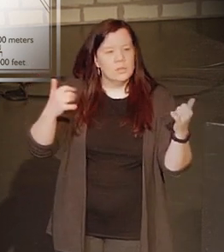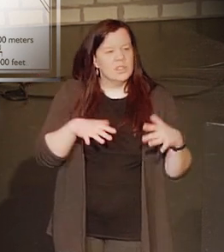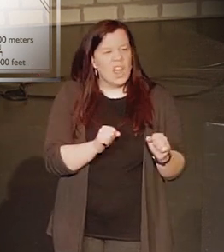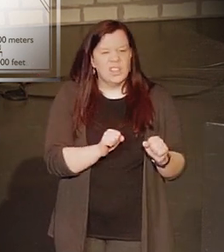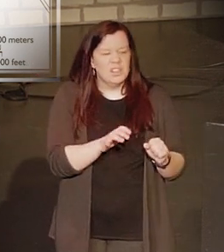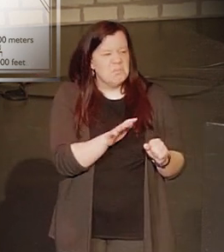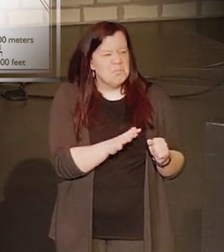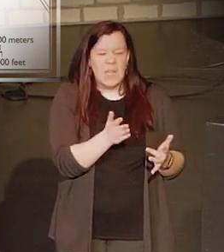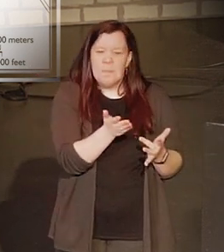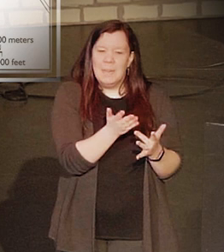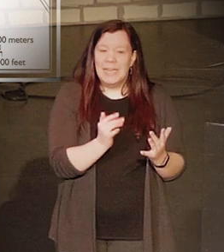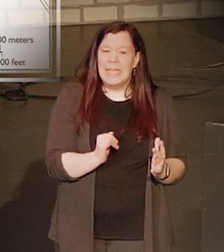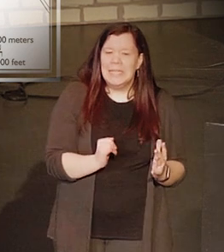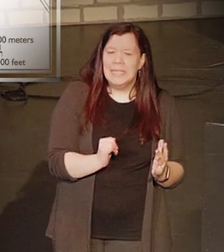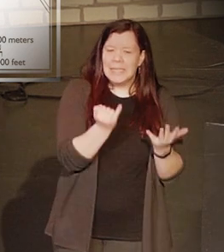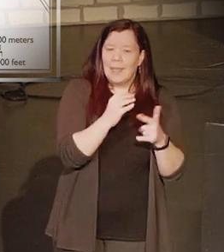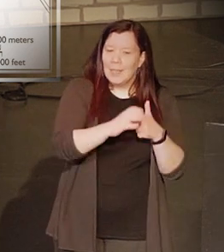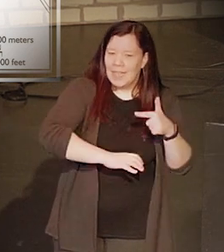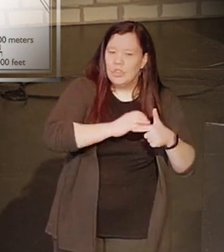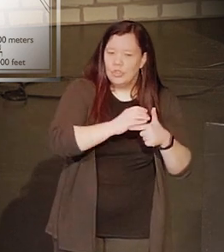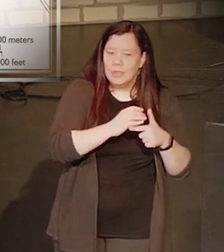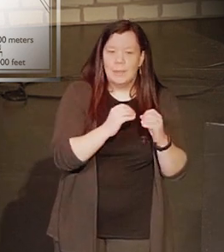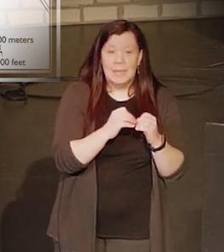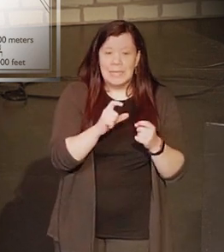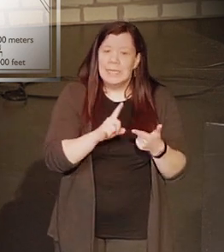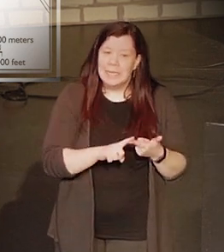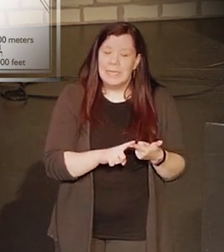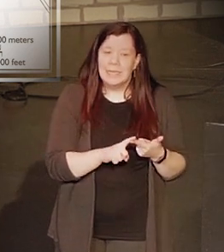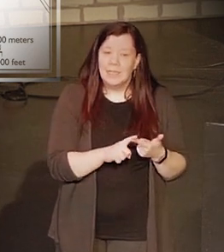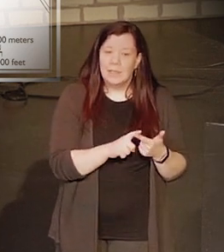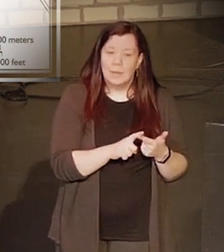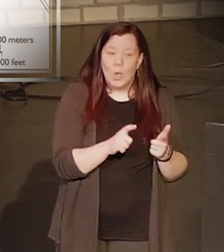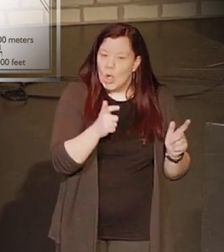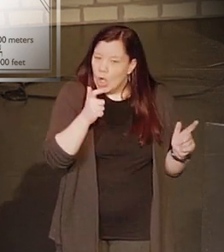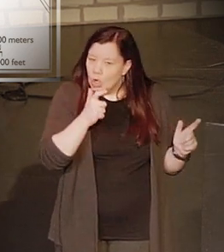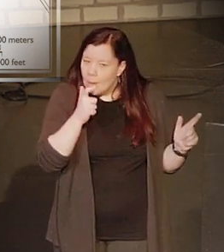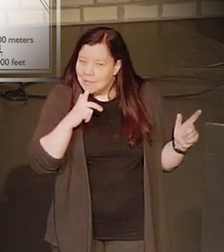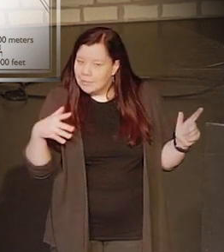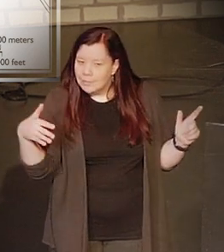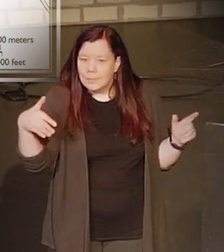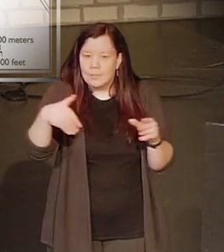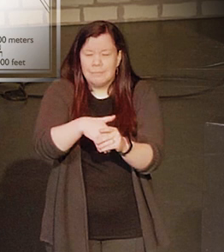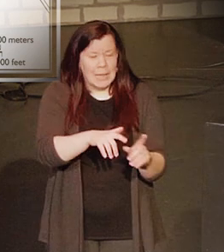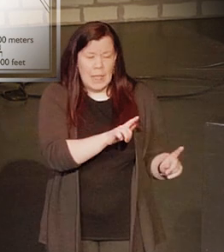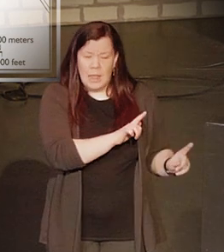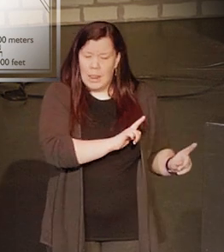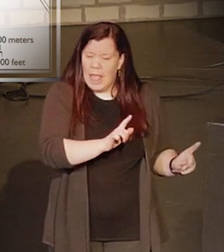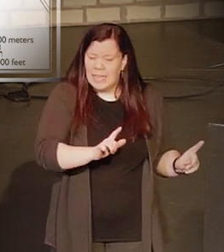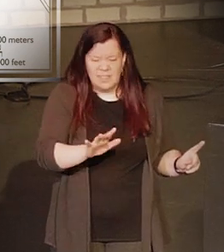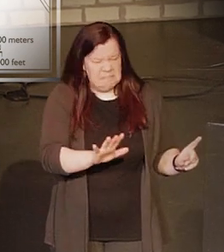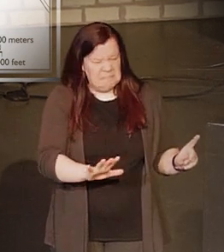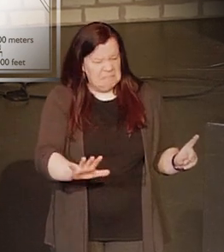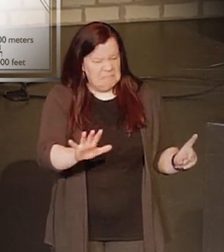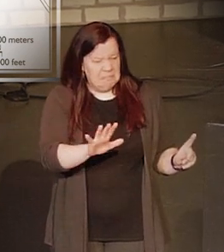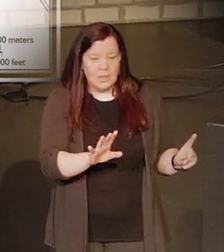the middle of the 6th century BCE. But comedy does not join that until